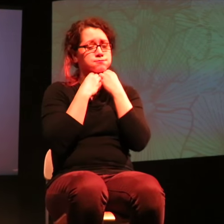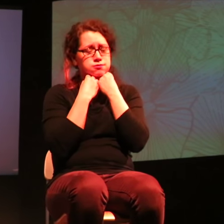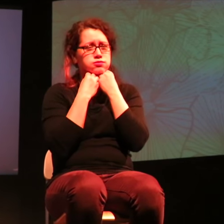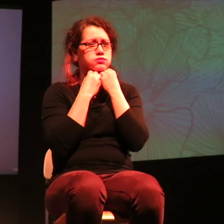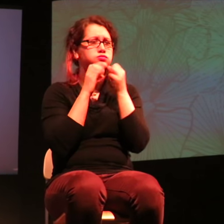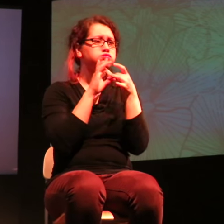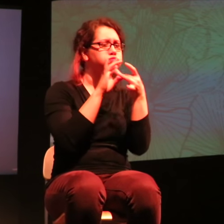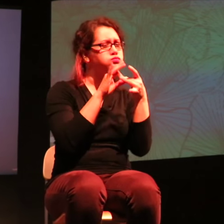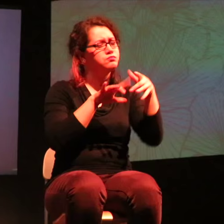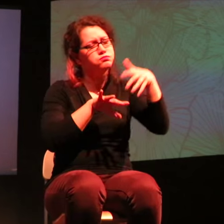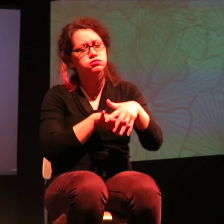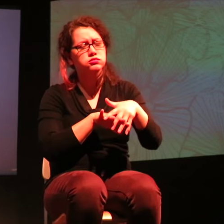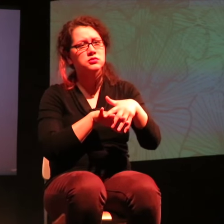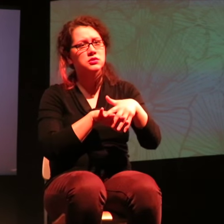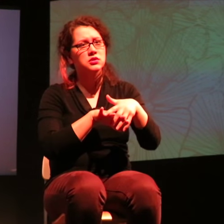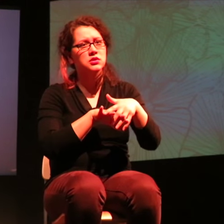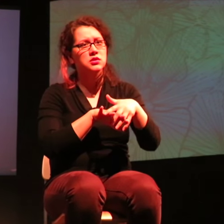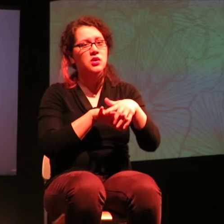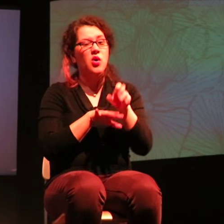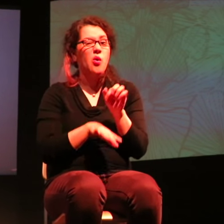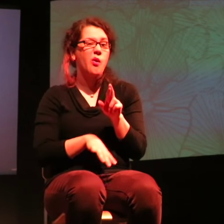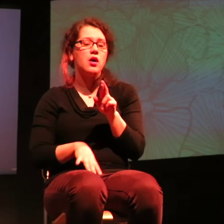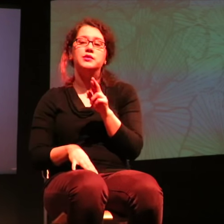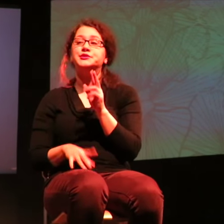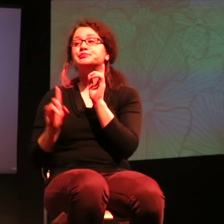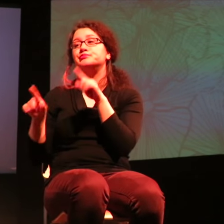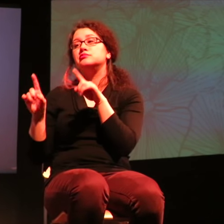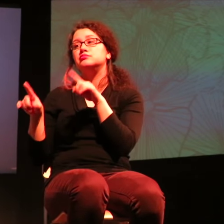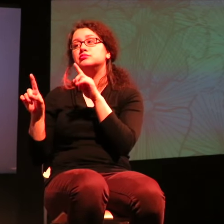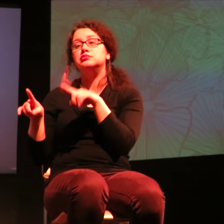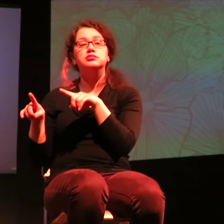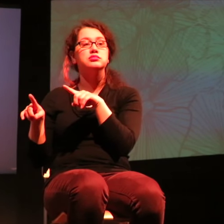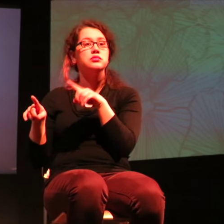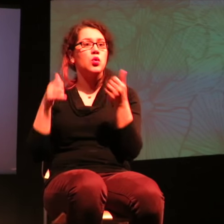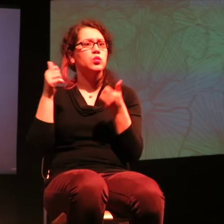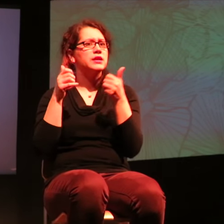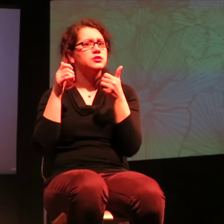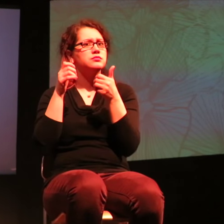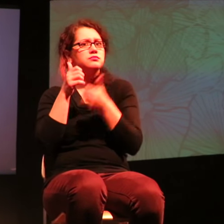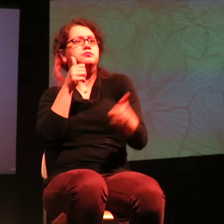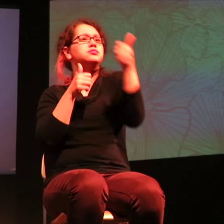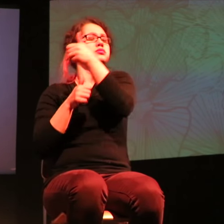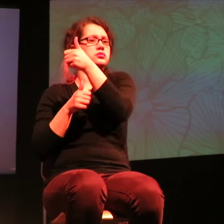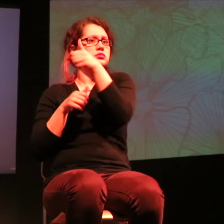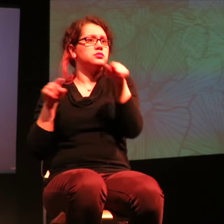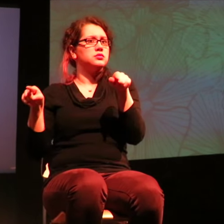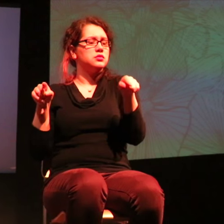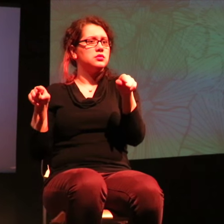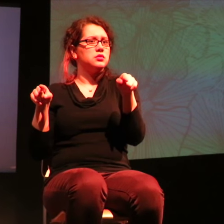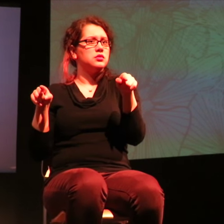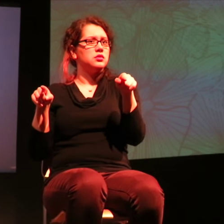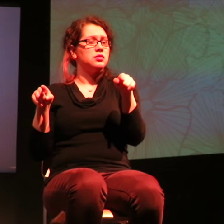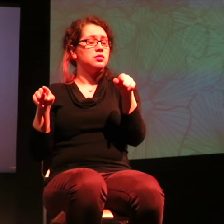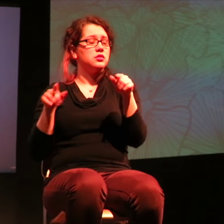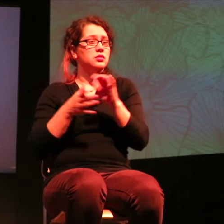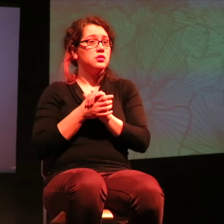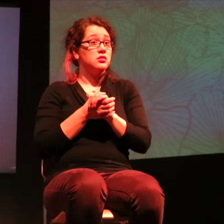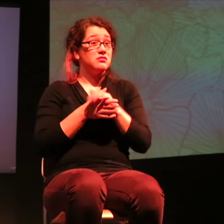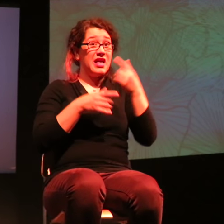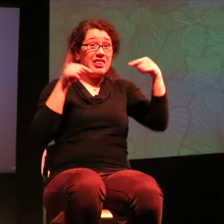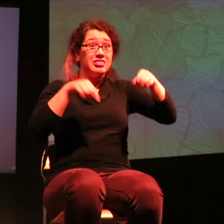and not just attending something? Will we be the kind of church where we say deep relationships are